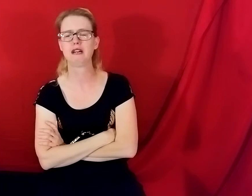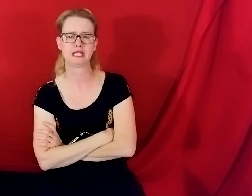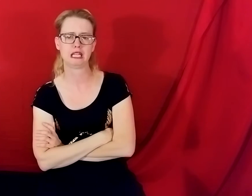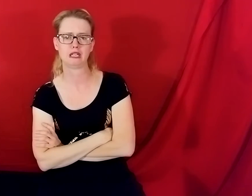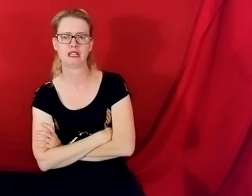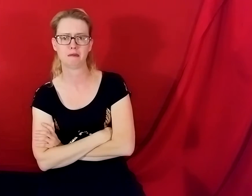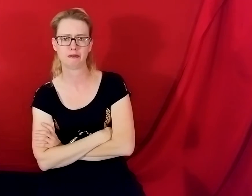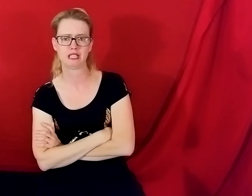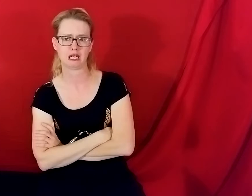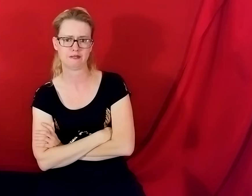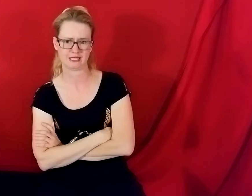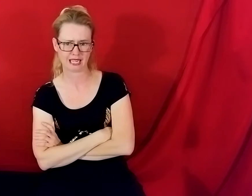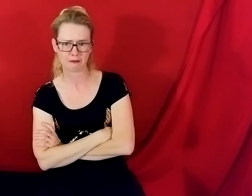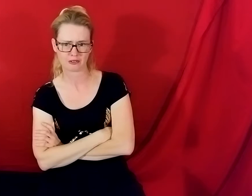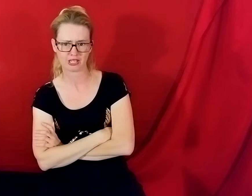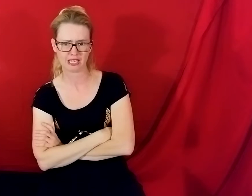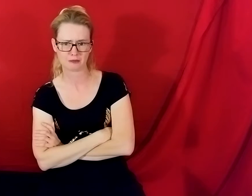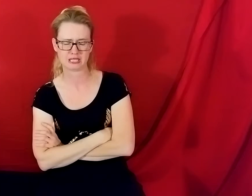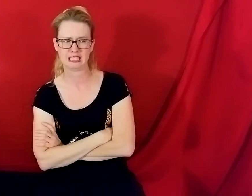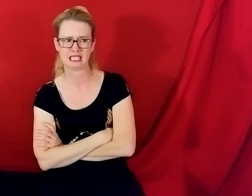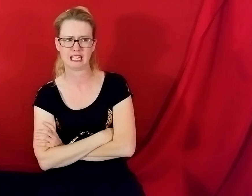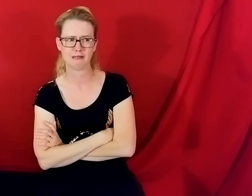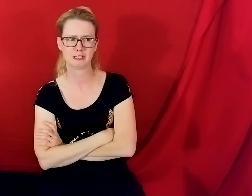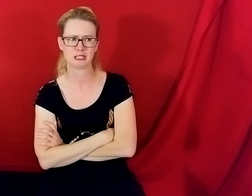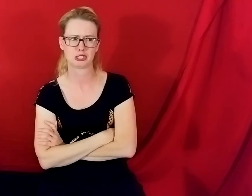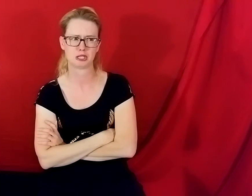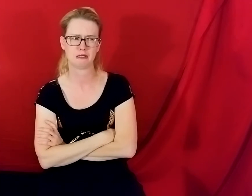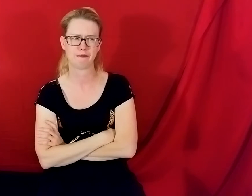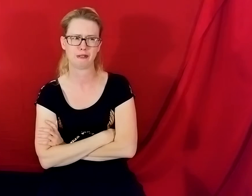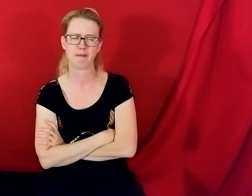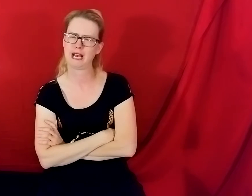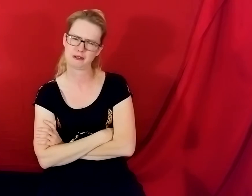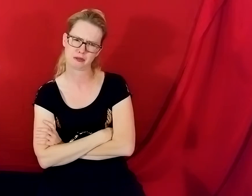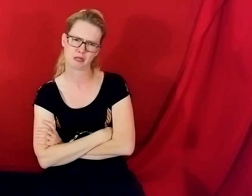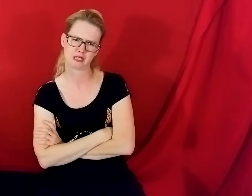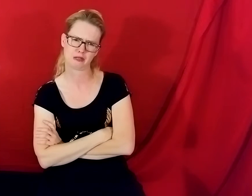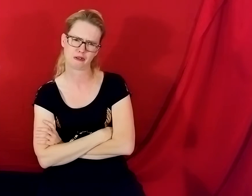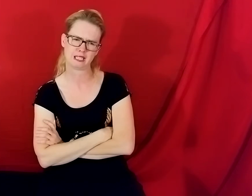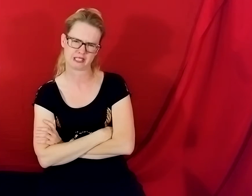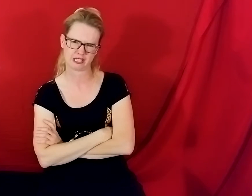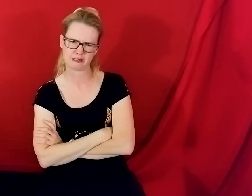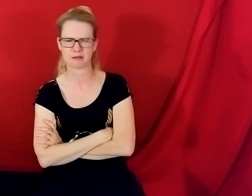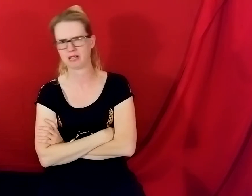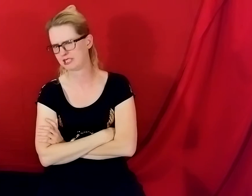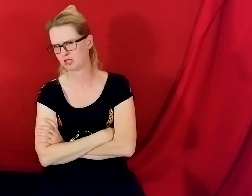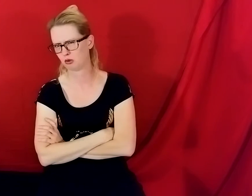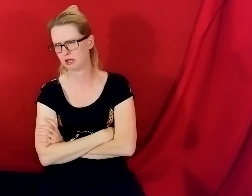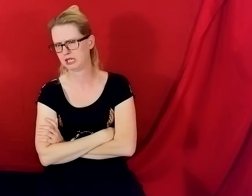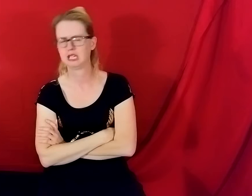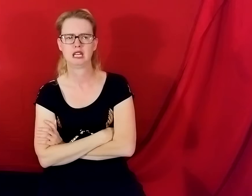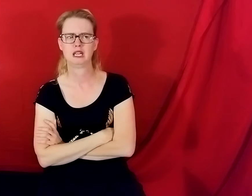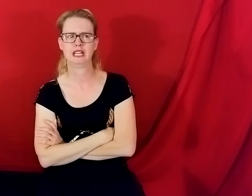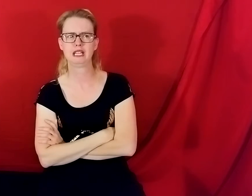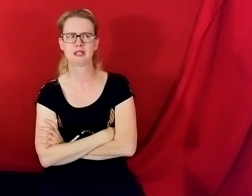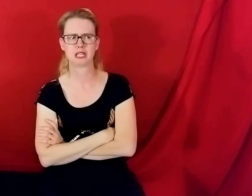the movie of the name of the title but it i wasn't sure if it matches what they're trying to tell you the plot story it is a good movie